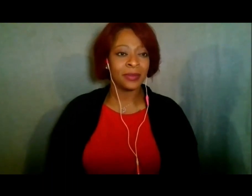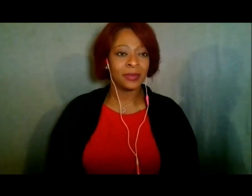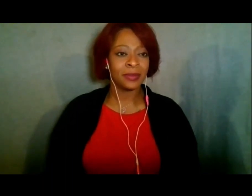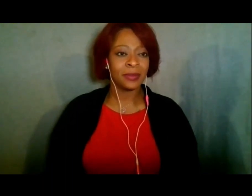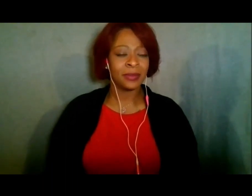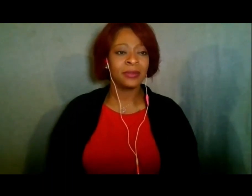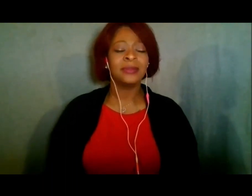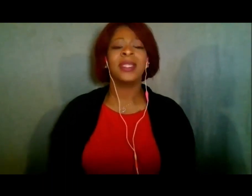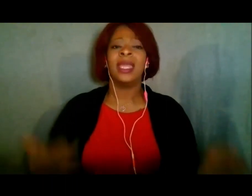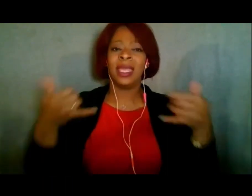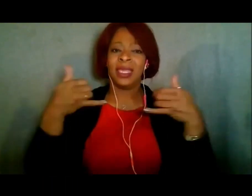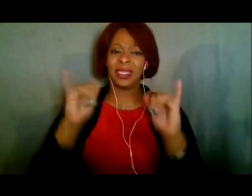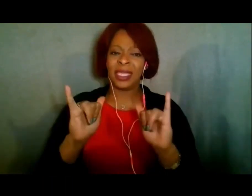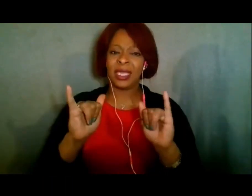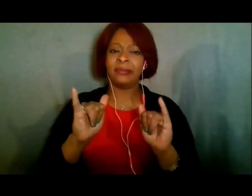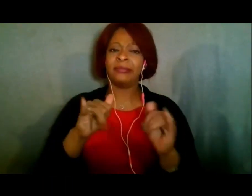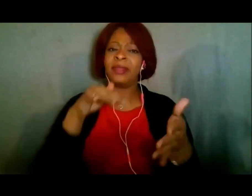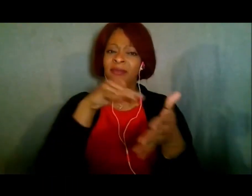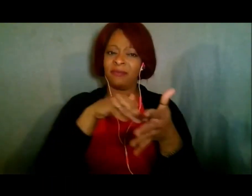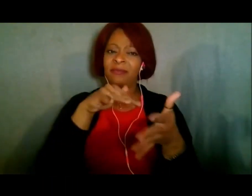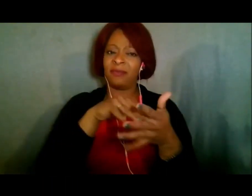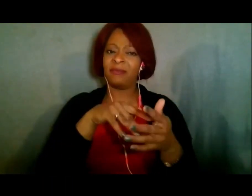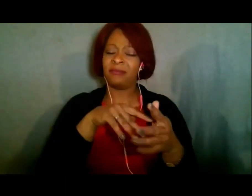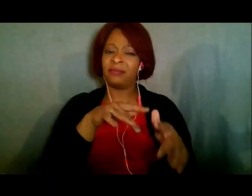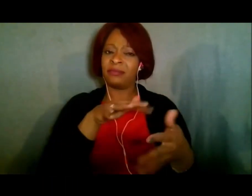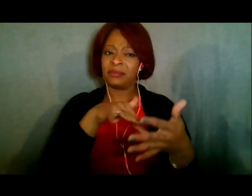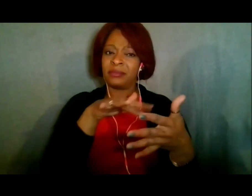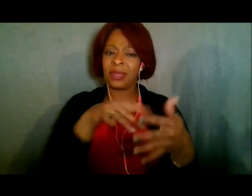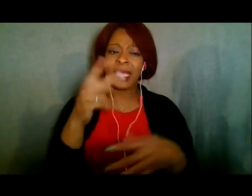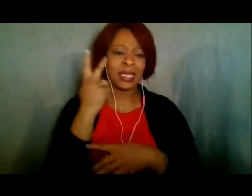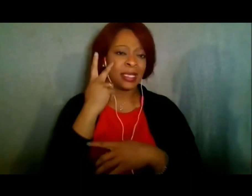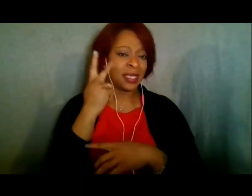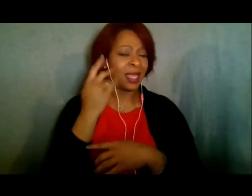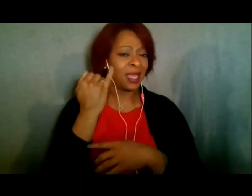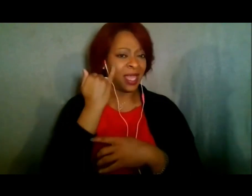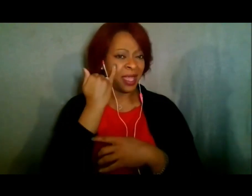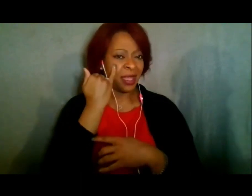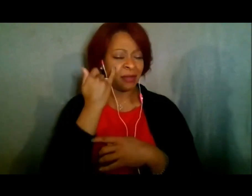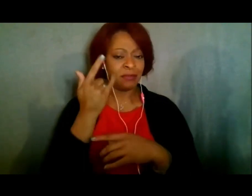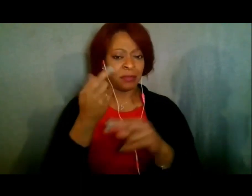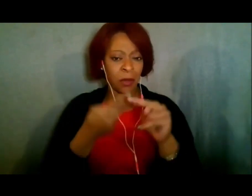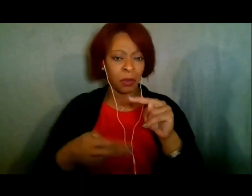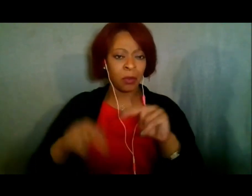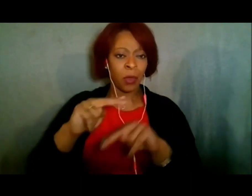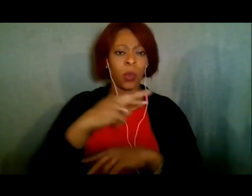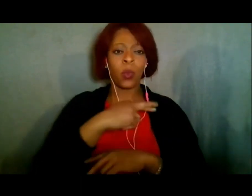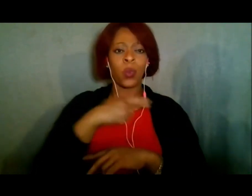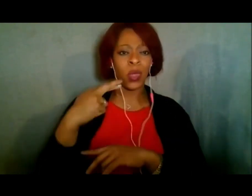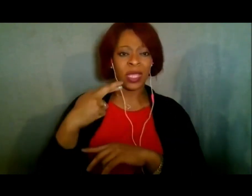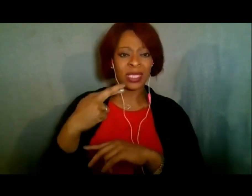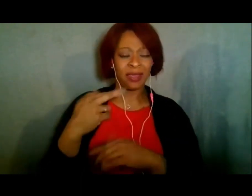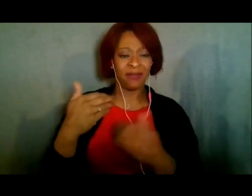And we're still following to see if there's an increased risk or not.